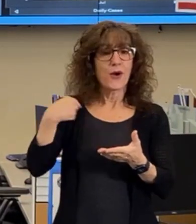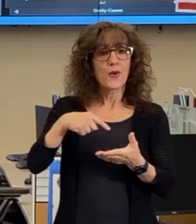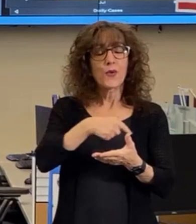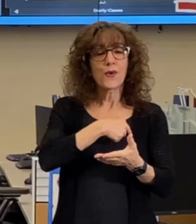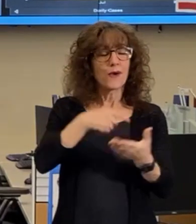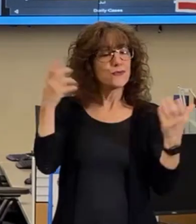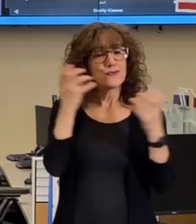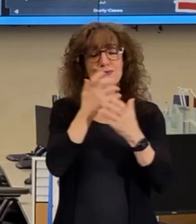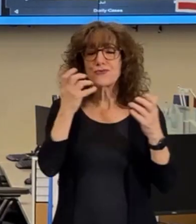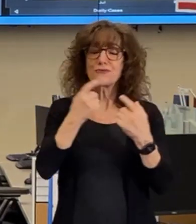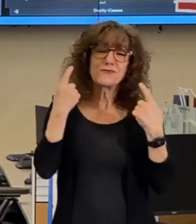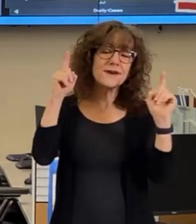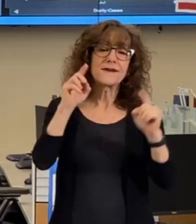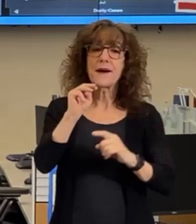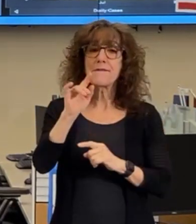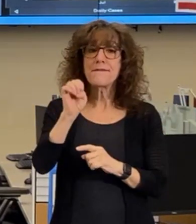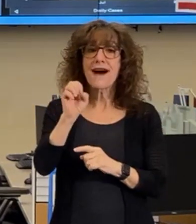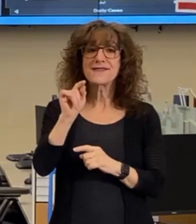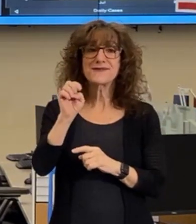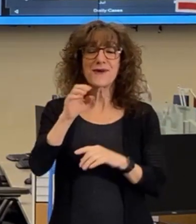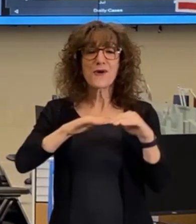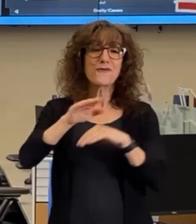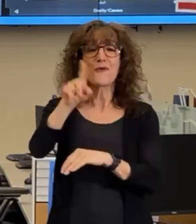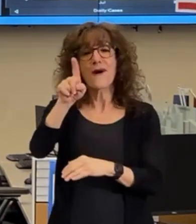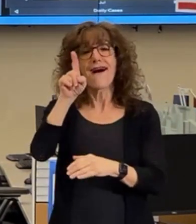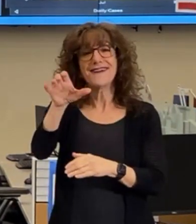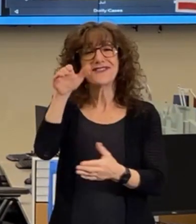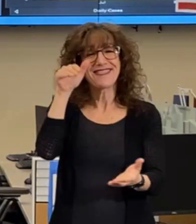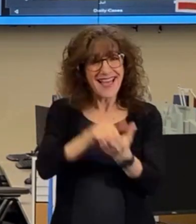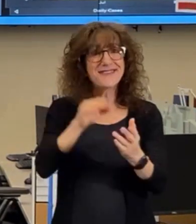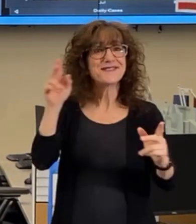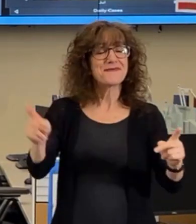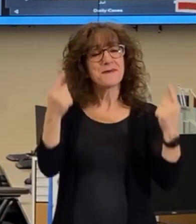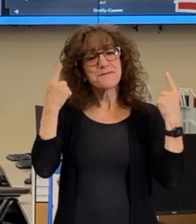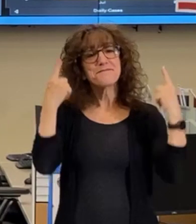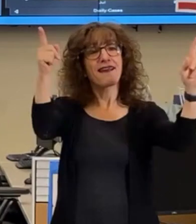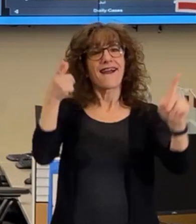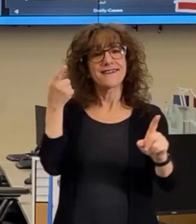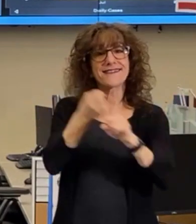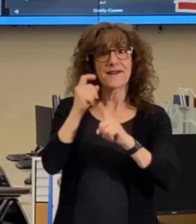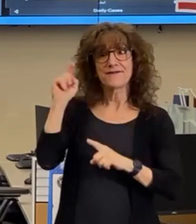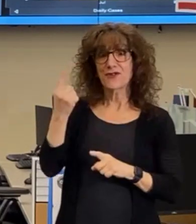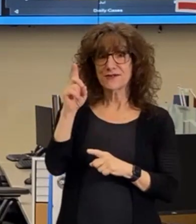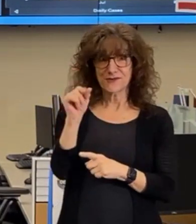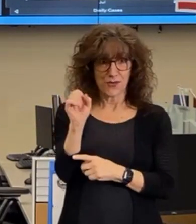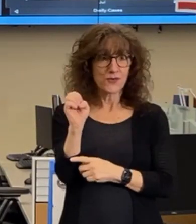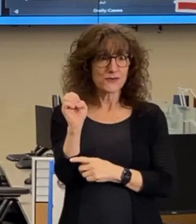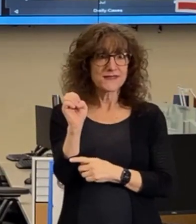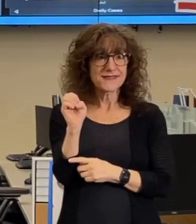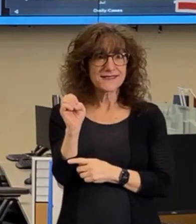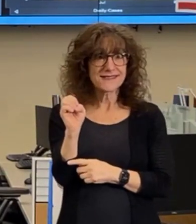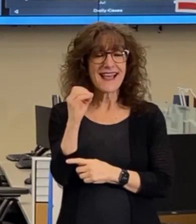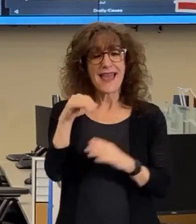an incredible milestone. Over 100,000 residents have received at least their first dose of vaccine,